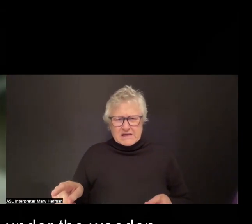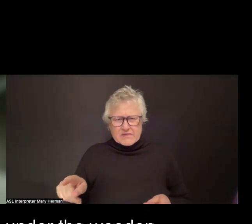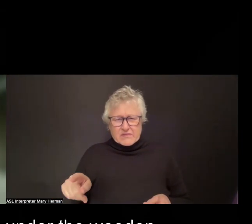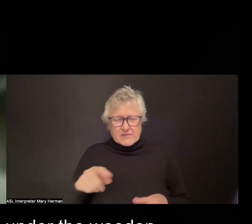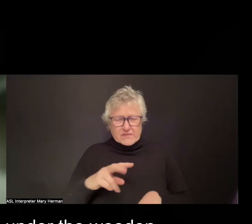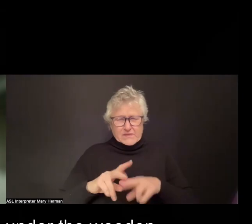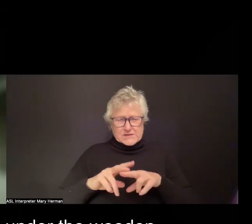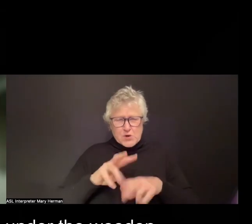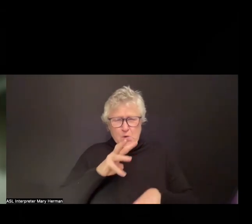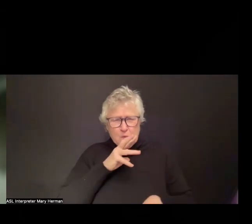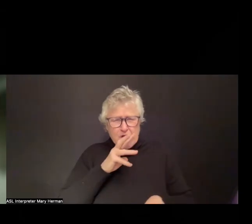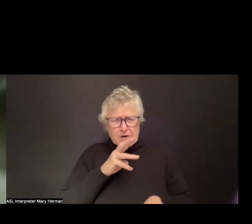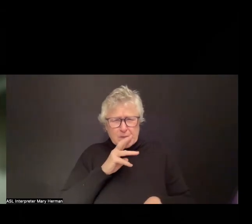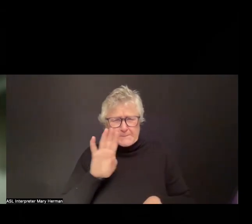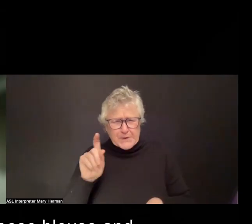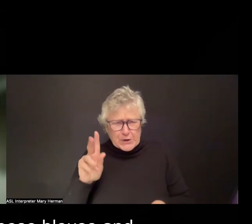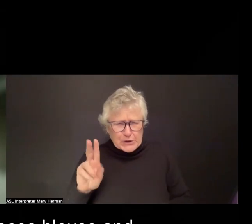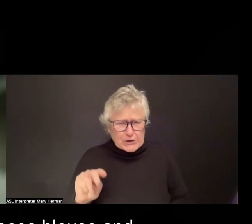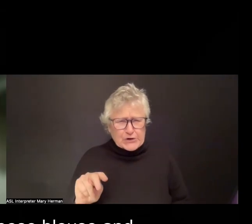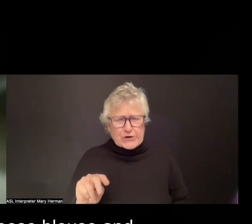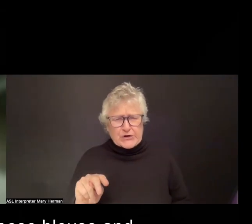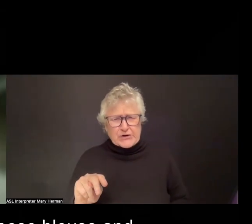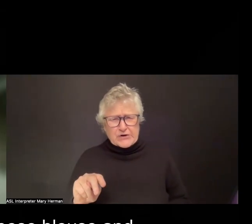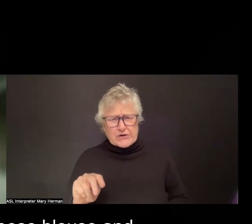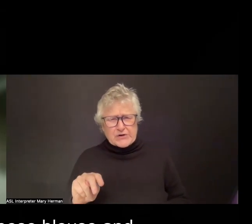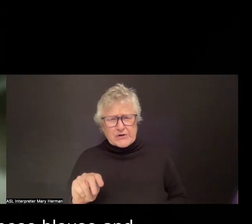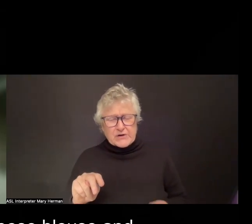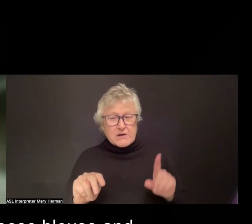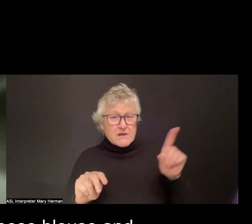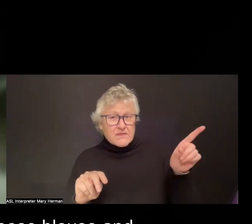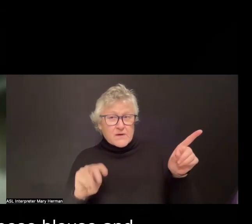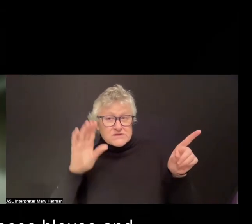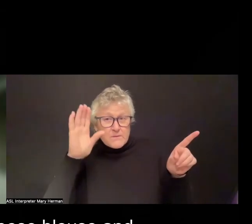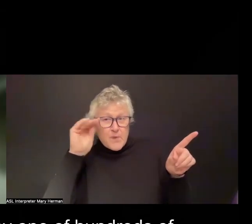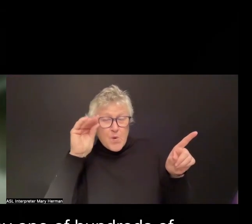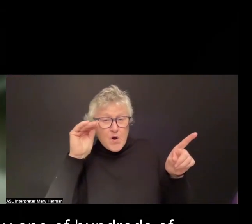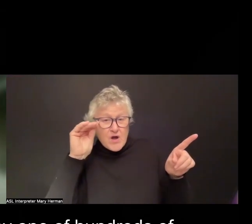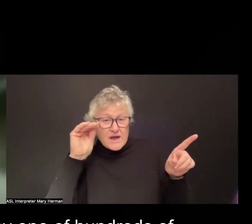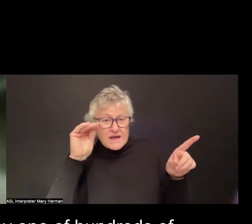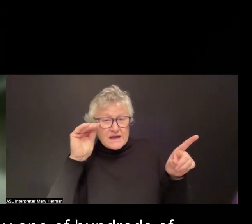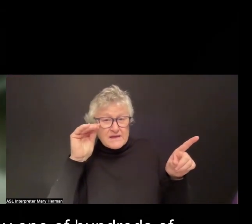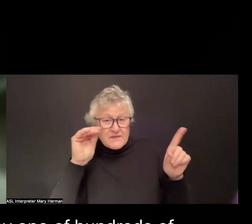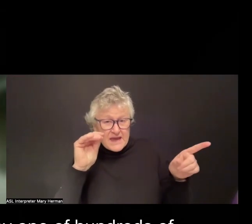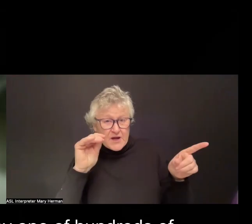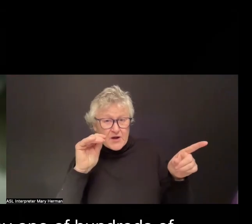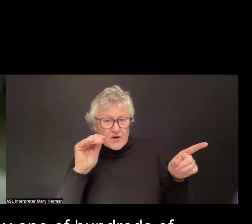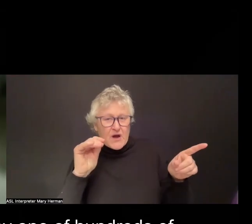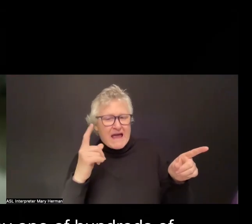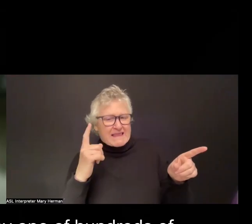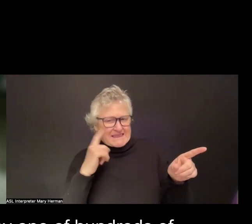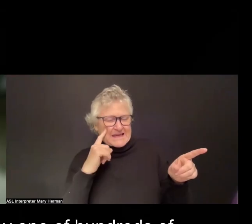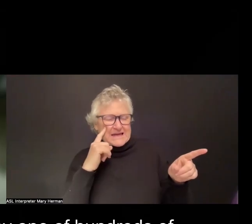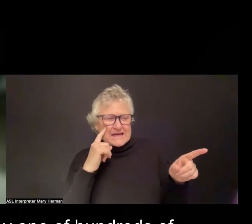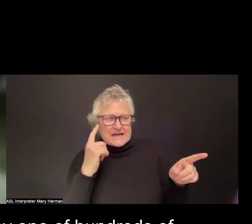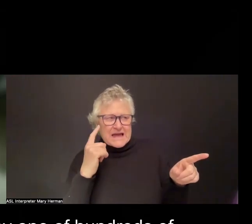wooden planks to see if I knew him. In his sailor's loose blouse and breeches and kerchief and bare feet, he could have been any one of hundreds of